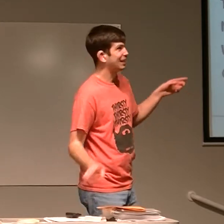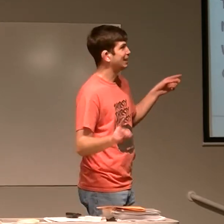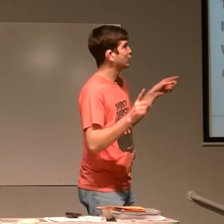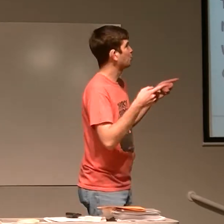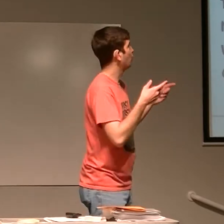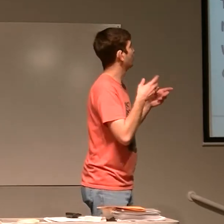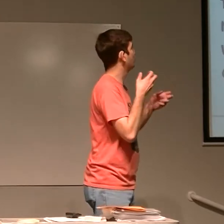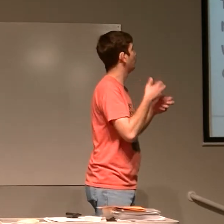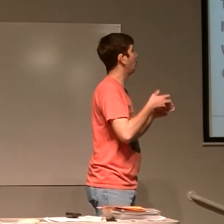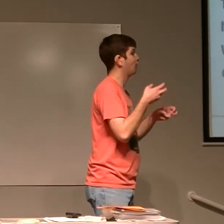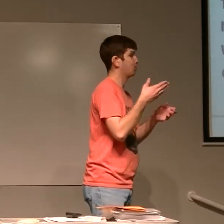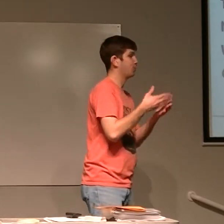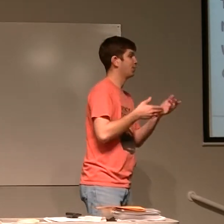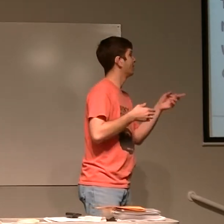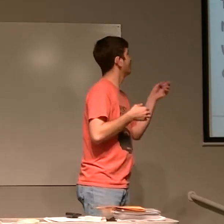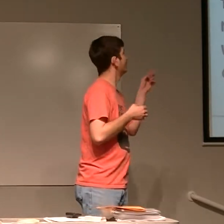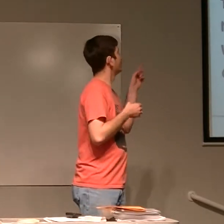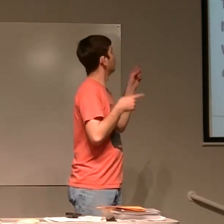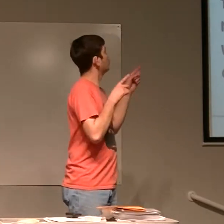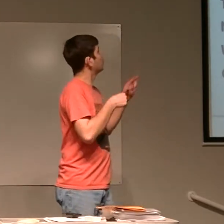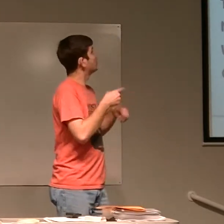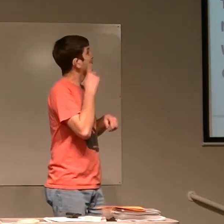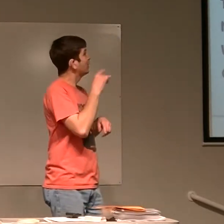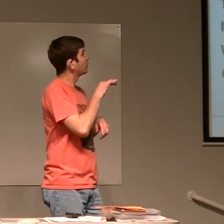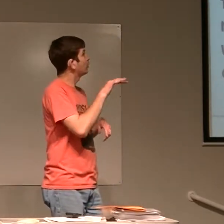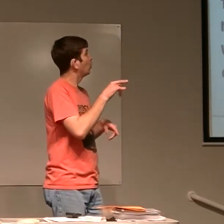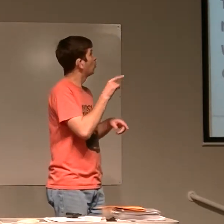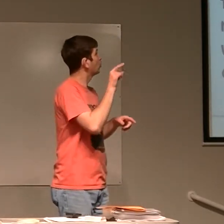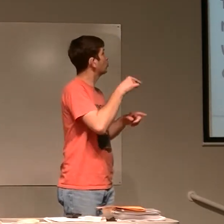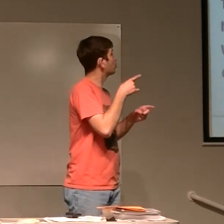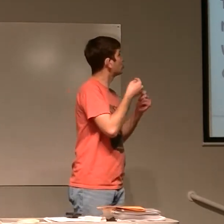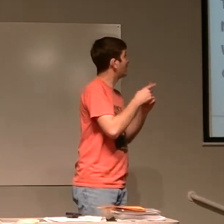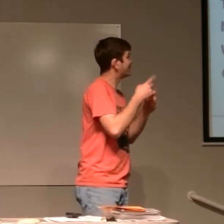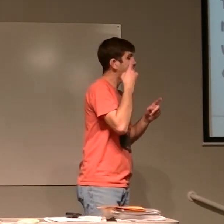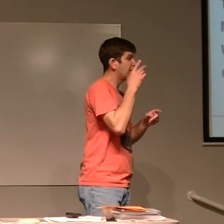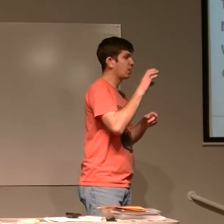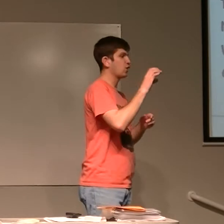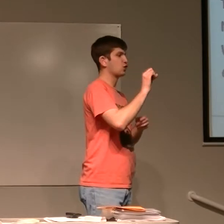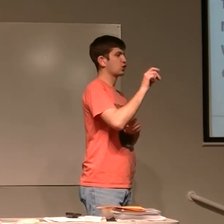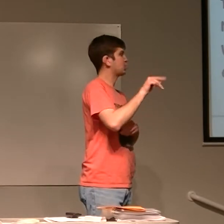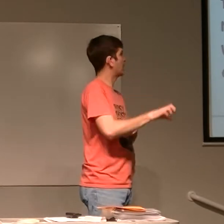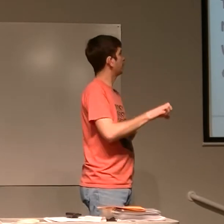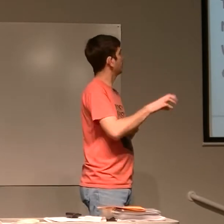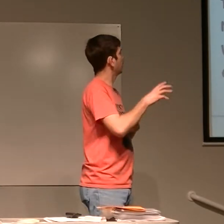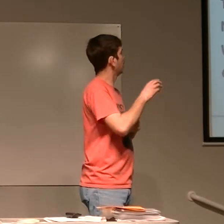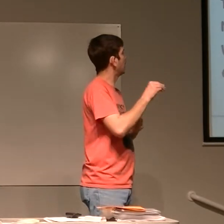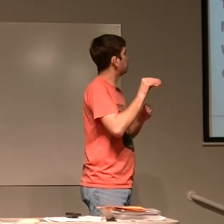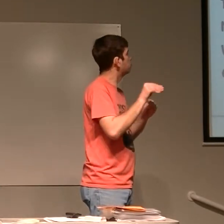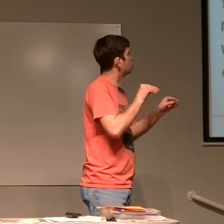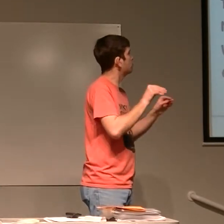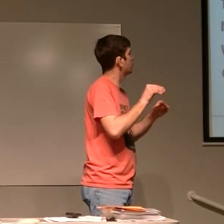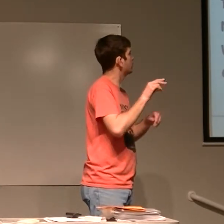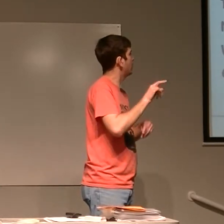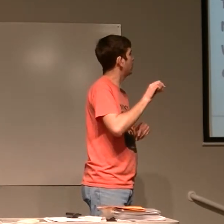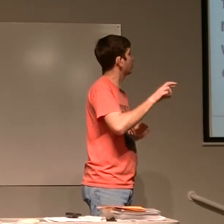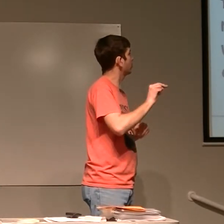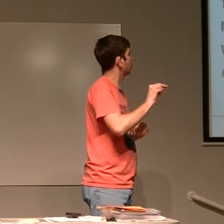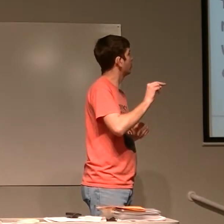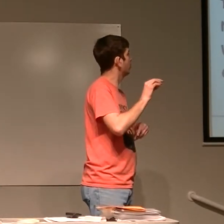This is one hard part. When you see a fingerspell word, you should try to see the shape and movement pattern